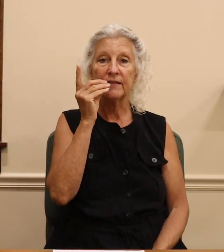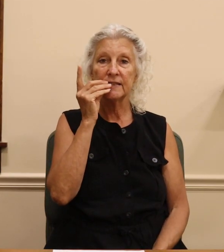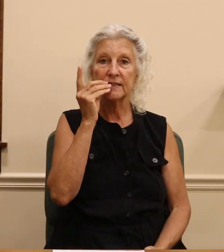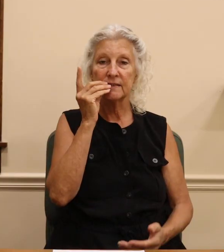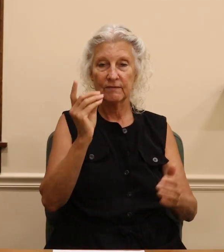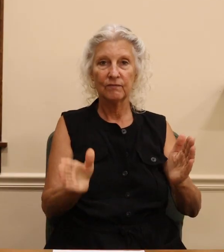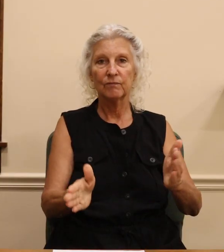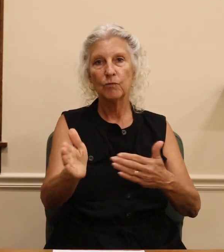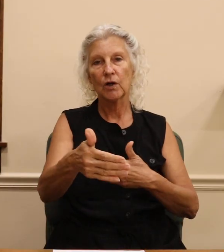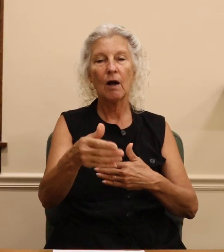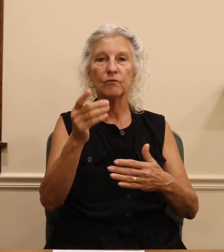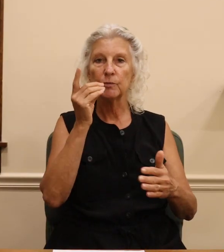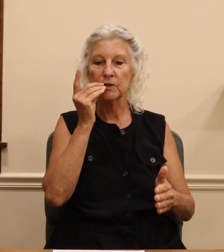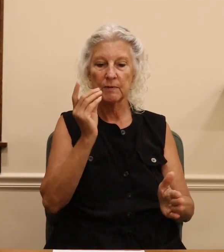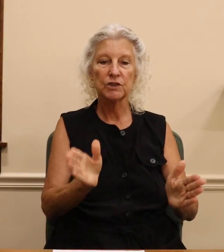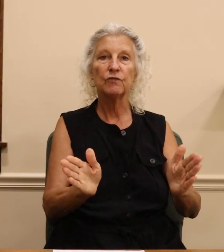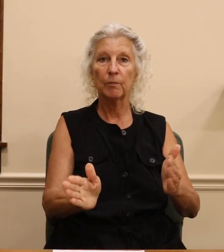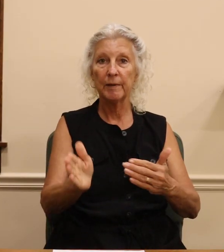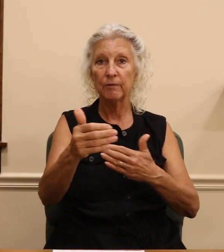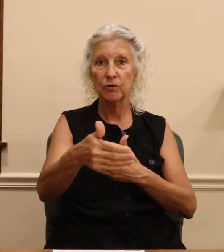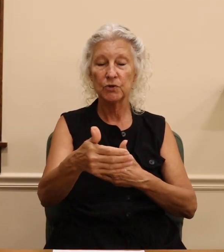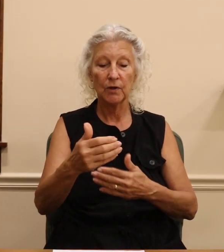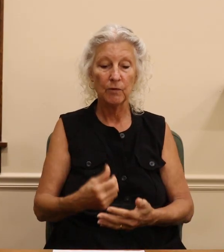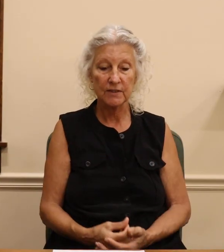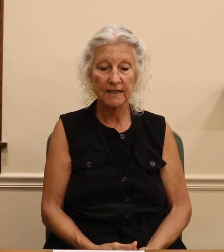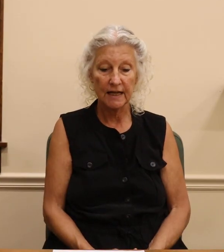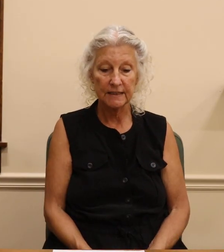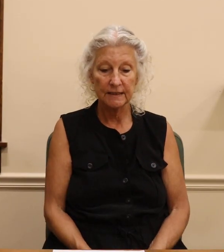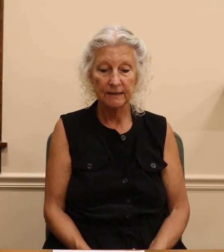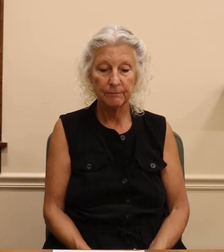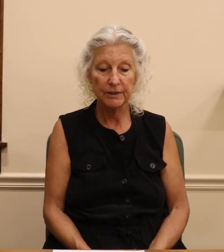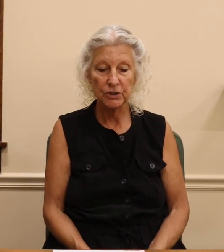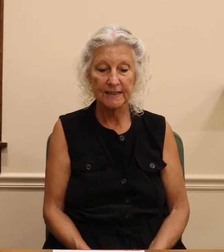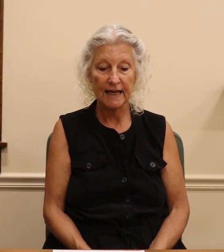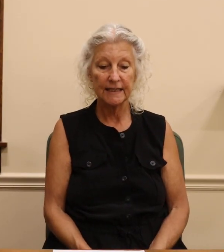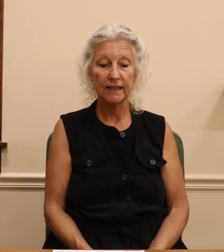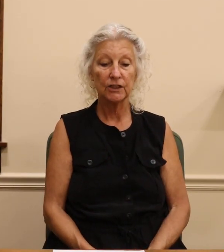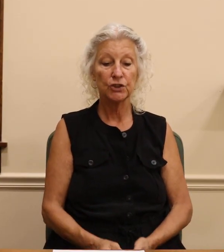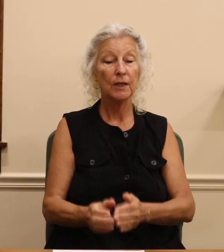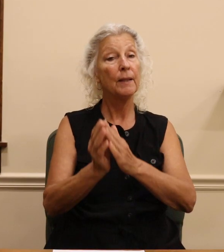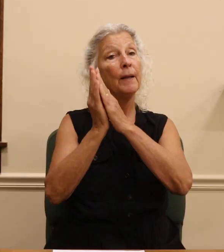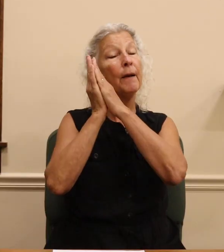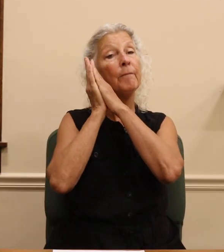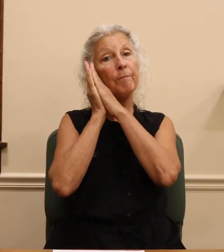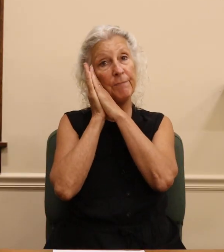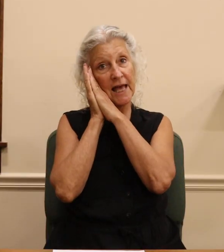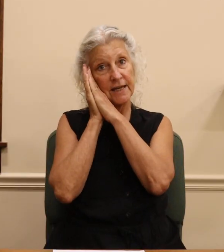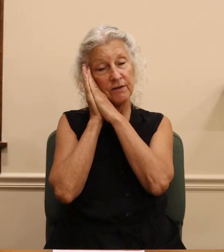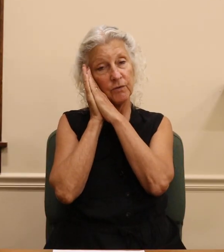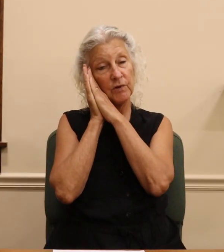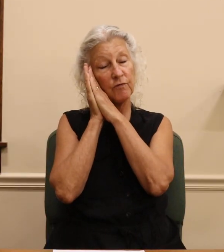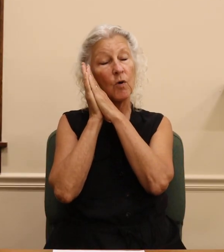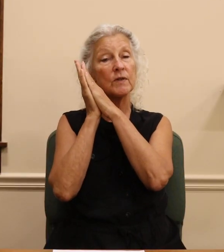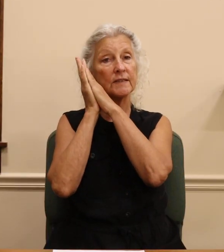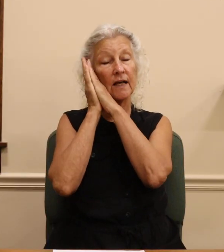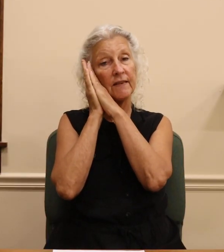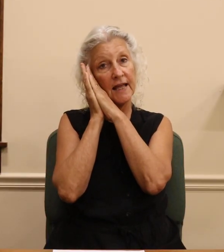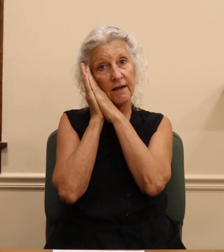this is more comfortable, especially for people who are doing more signed, pigeon signed English. Bed, we focused on the head on